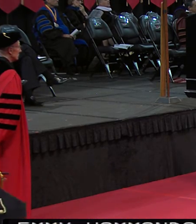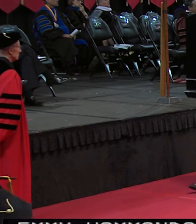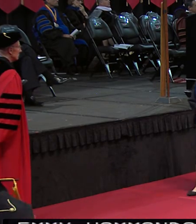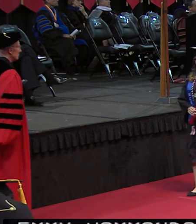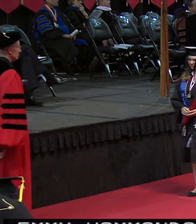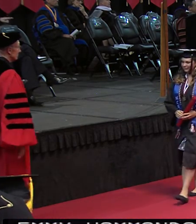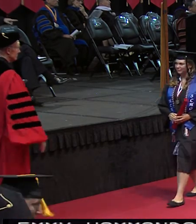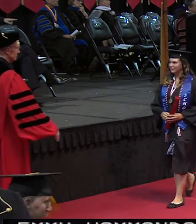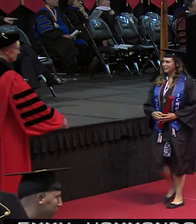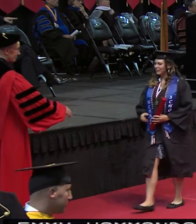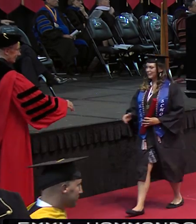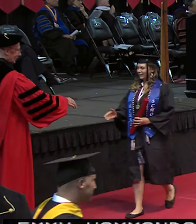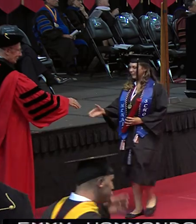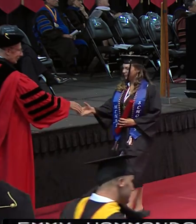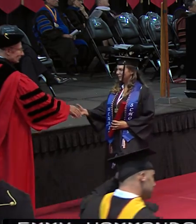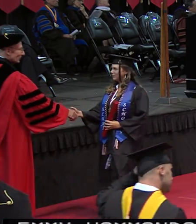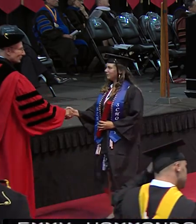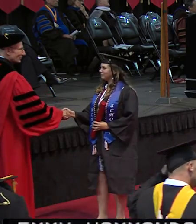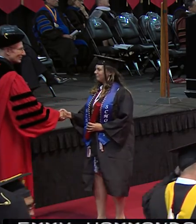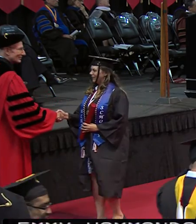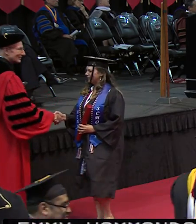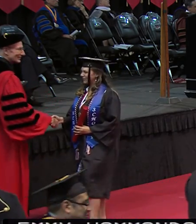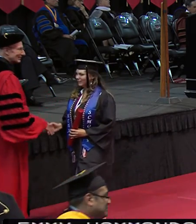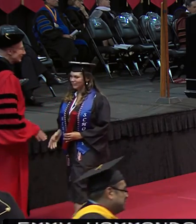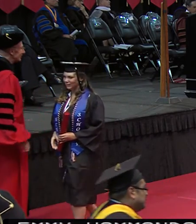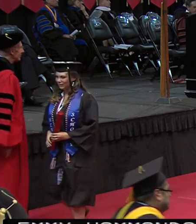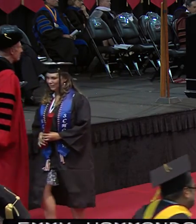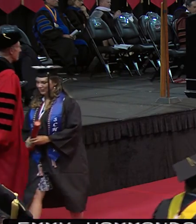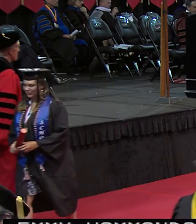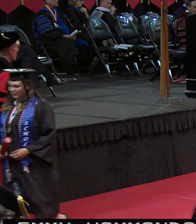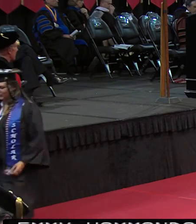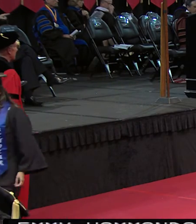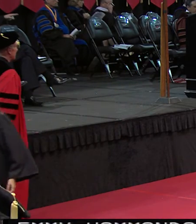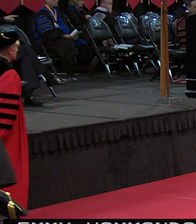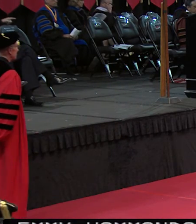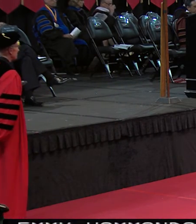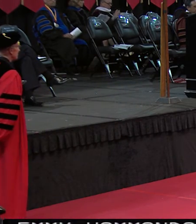Also from the Rio Honors College, graduate Zach Holt.